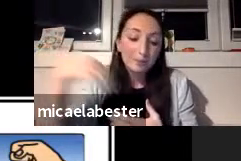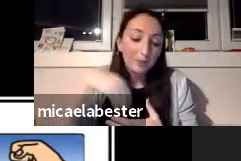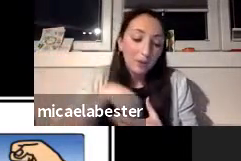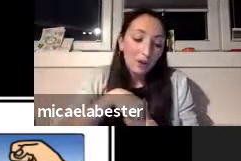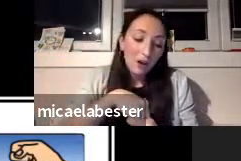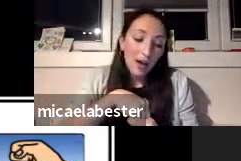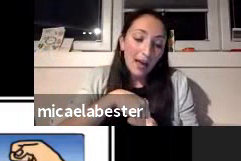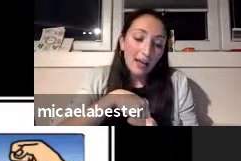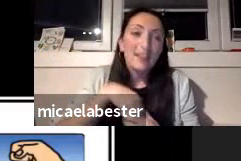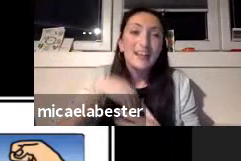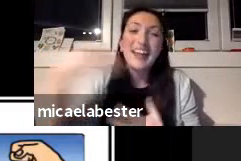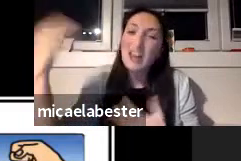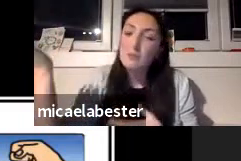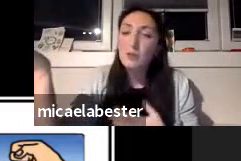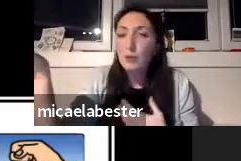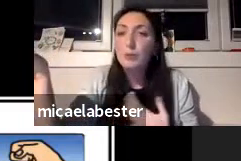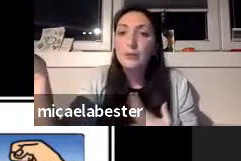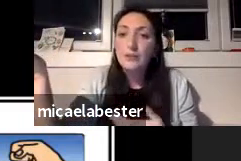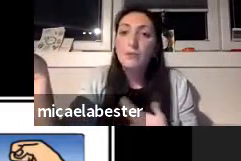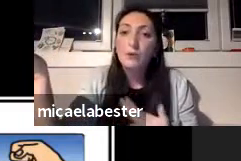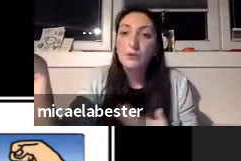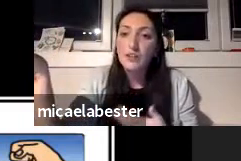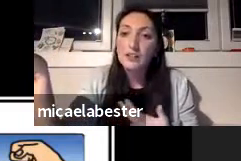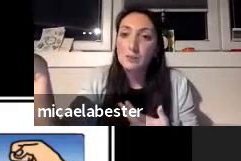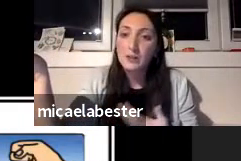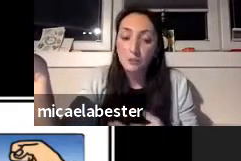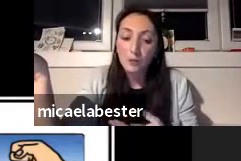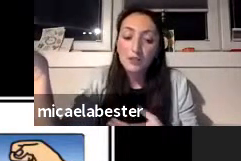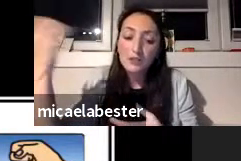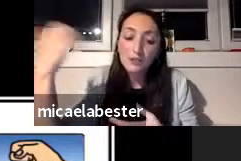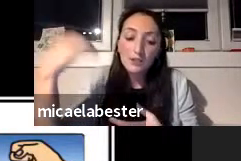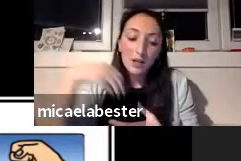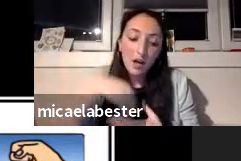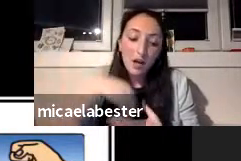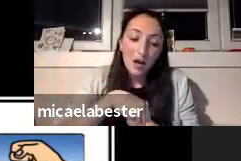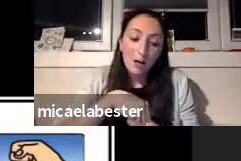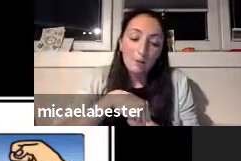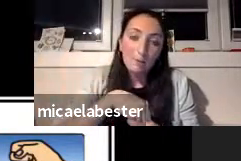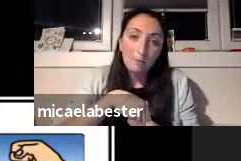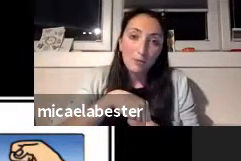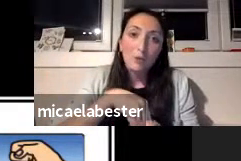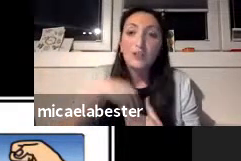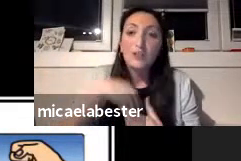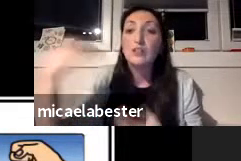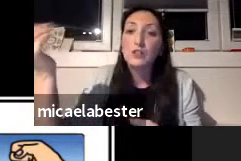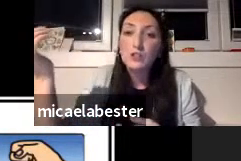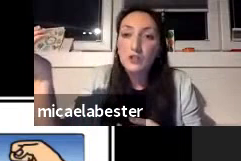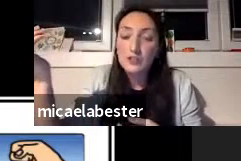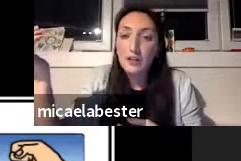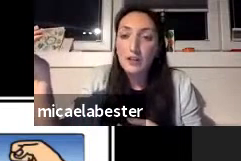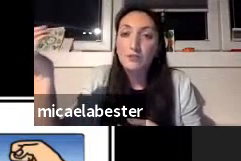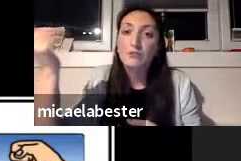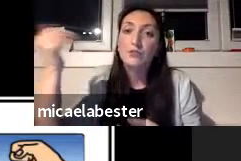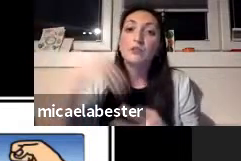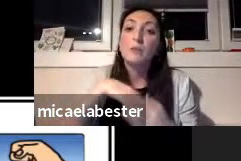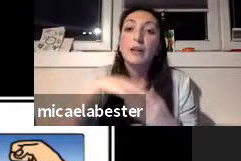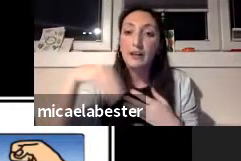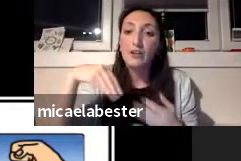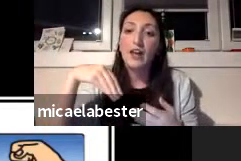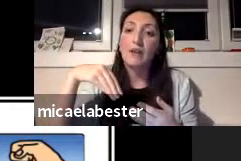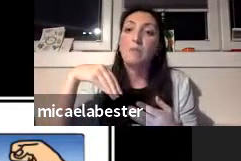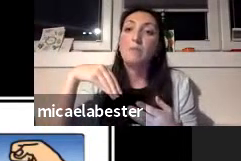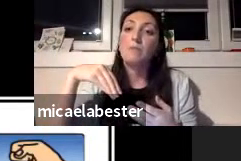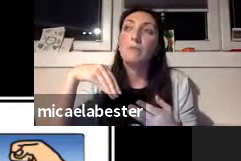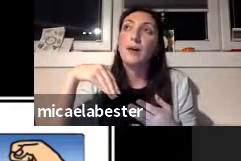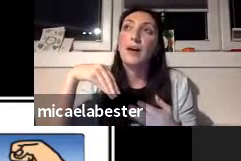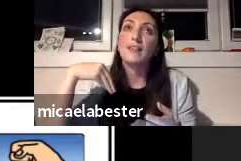BSL. And I think names are probably the most finger-spelled words. So when you introduce yourself, you would spell out